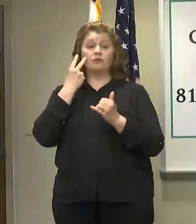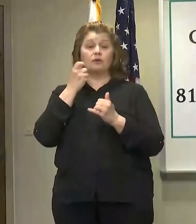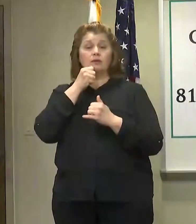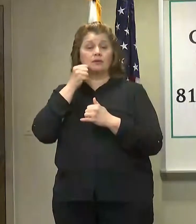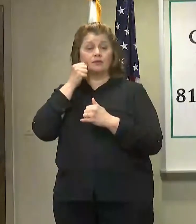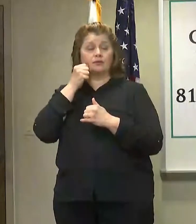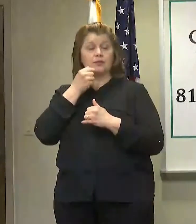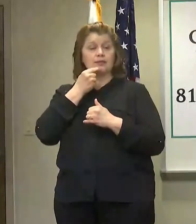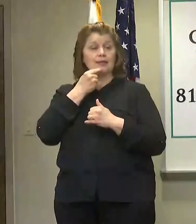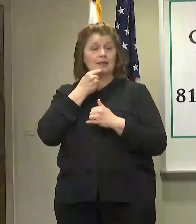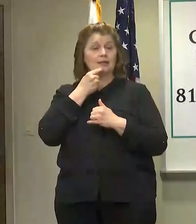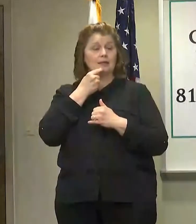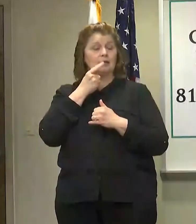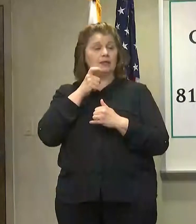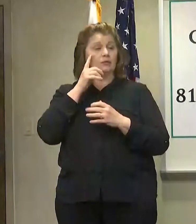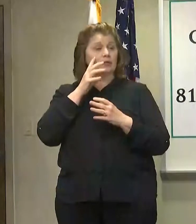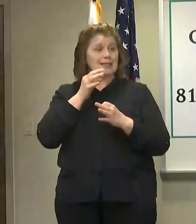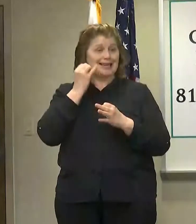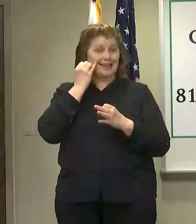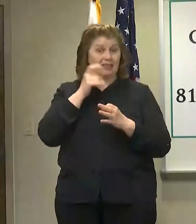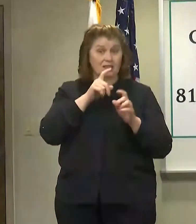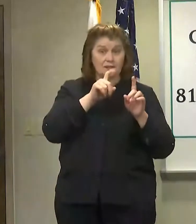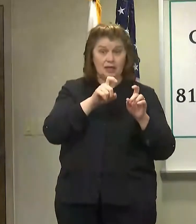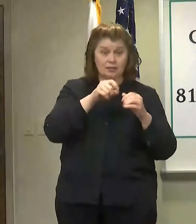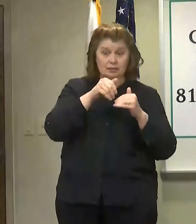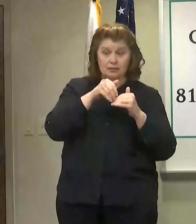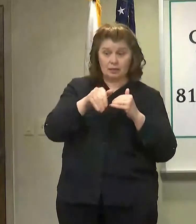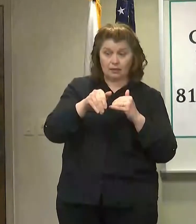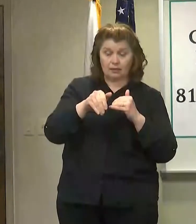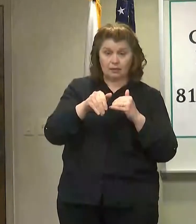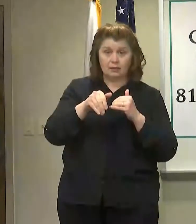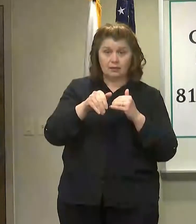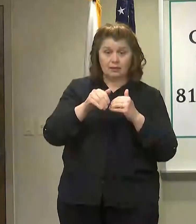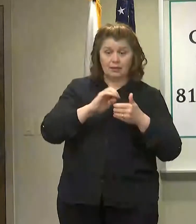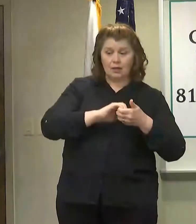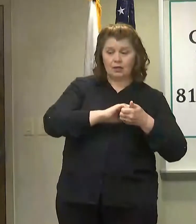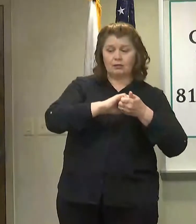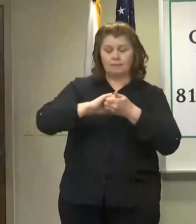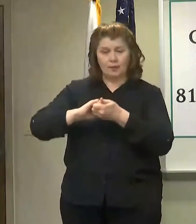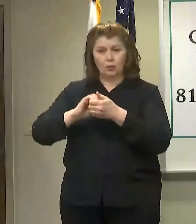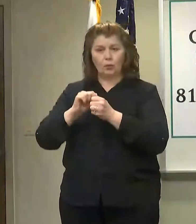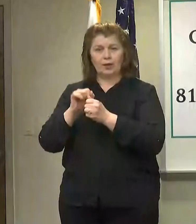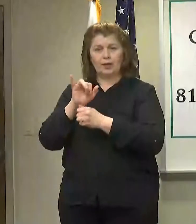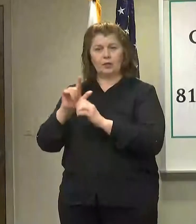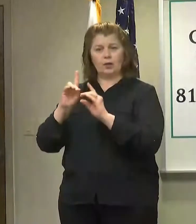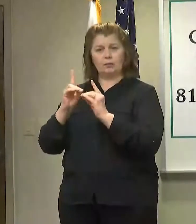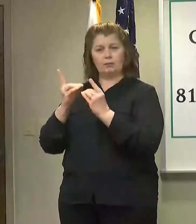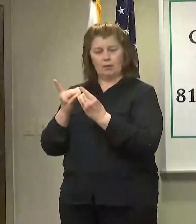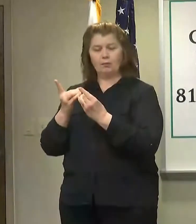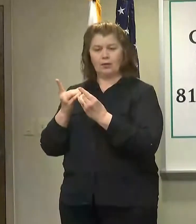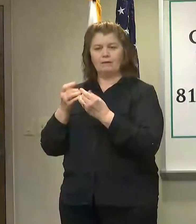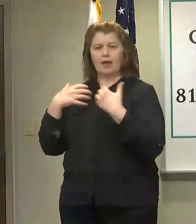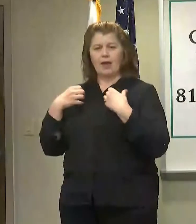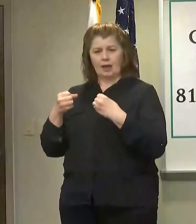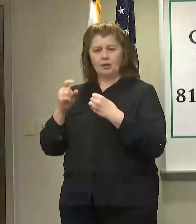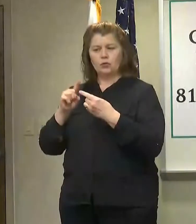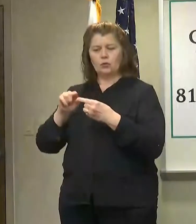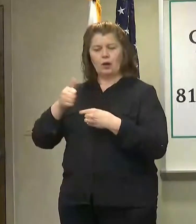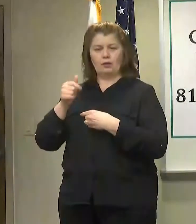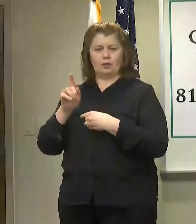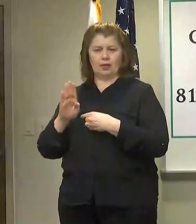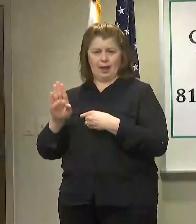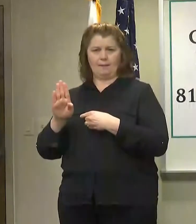said, we've got to determine whether we can get those tests sent in collaboration with Illinois Department of Public Health to another lab. And Illinois Department of